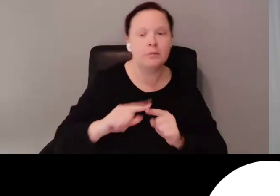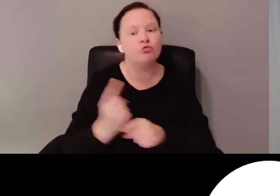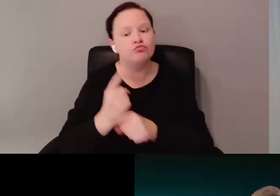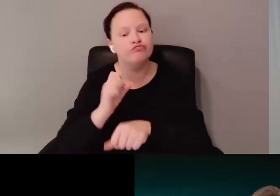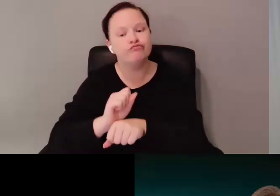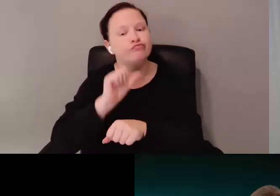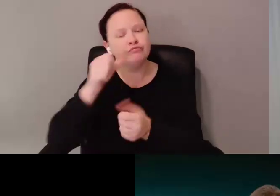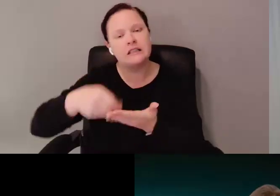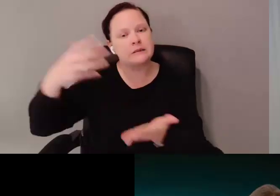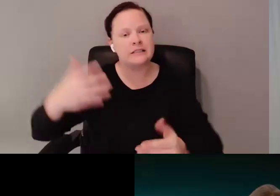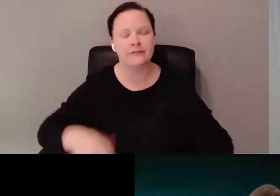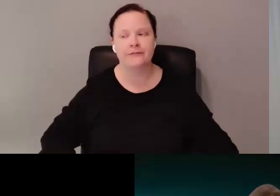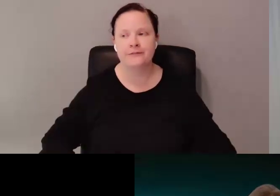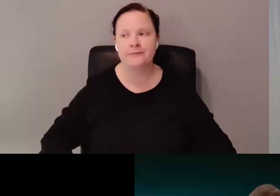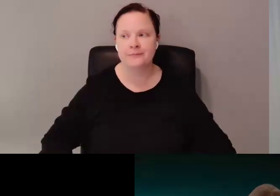see.